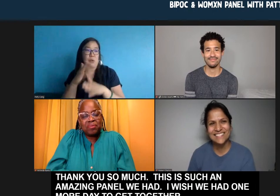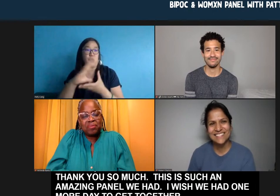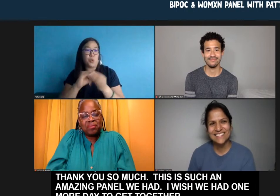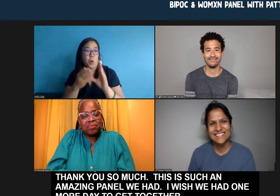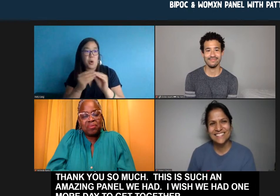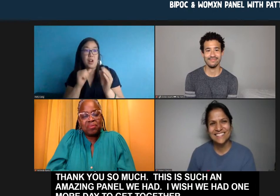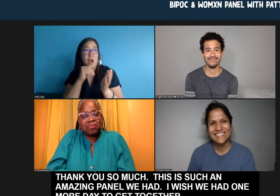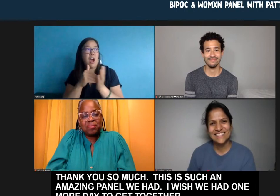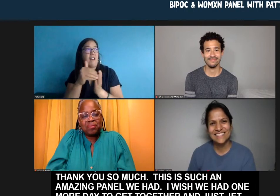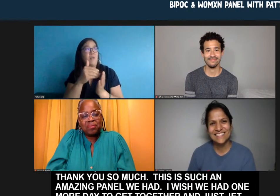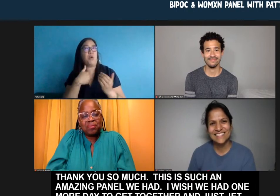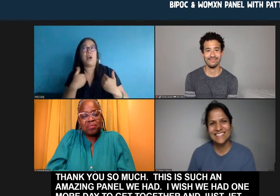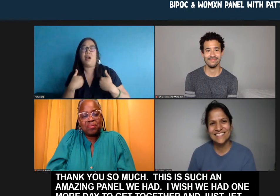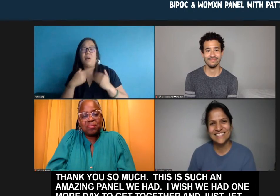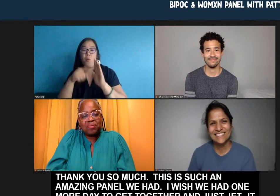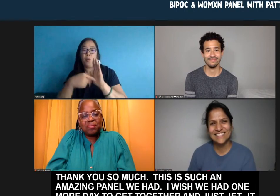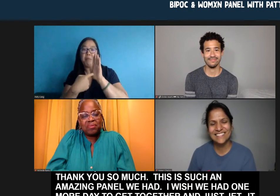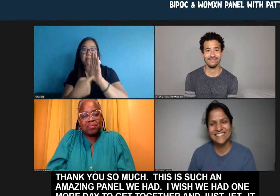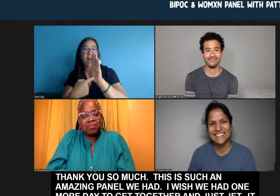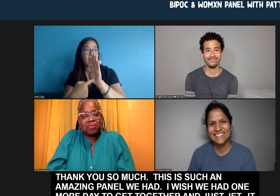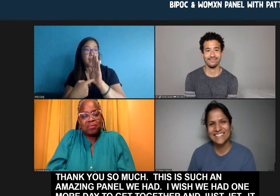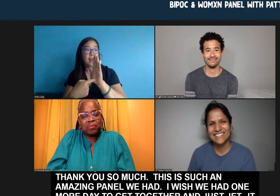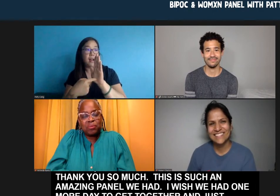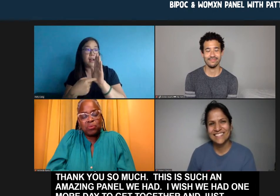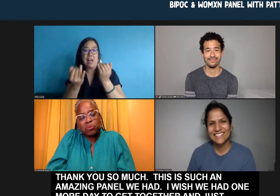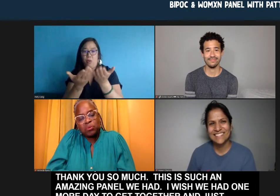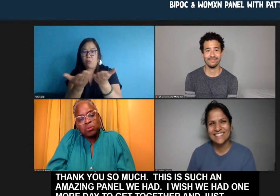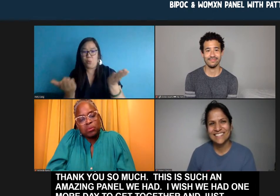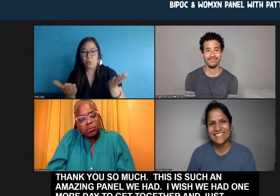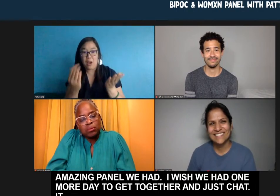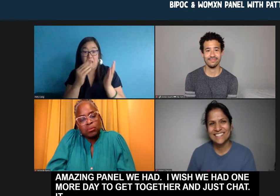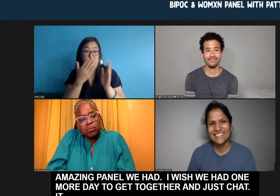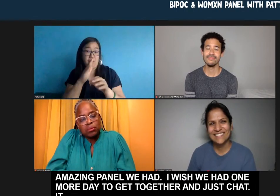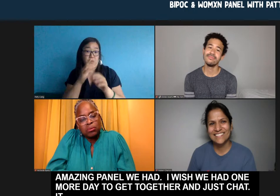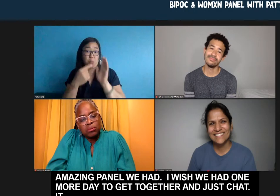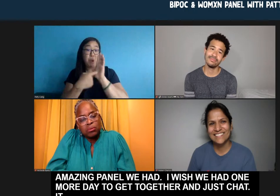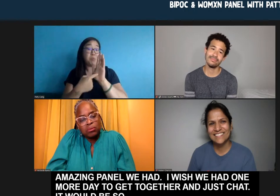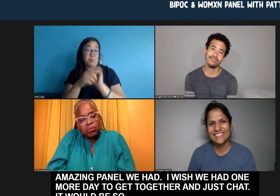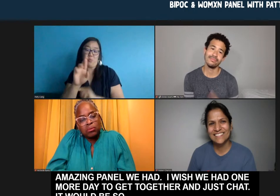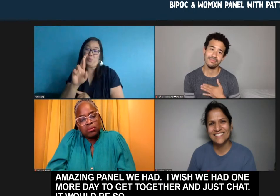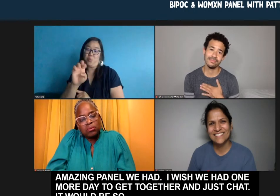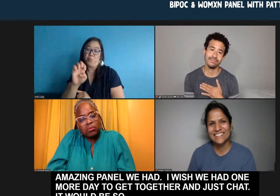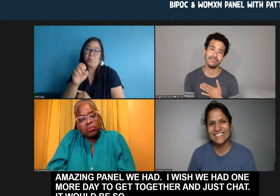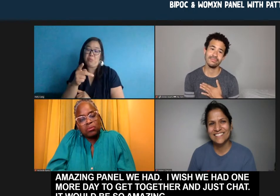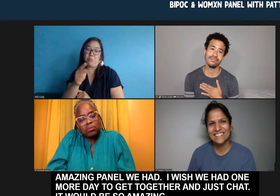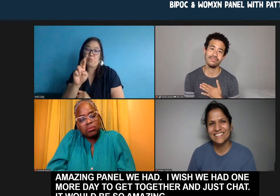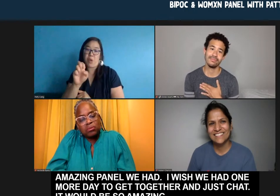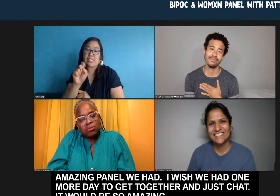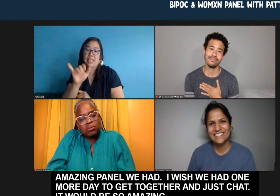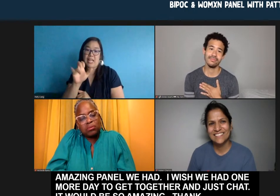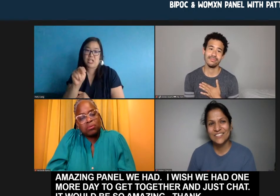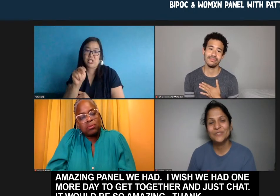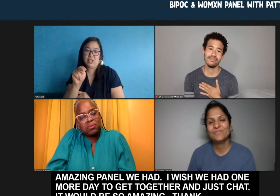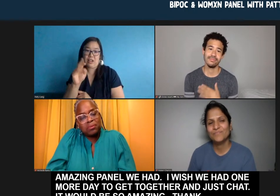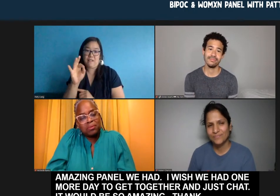And so thank you again for sharing your stories and just about representation and your experiences